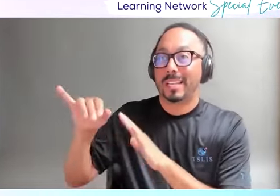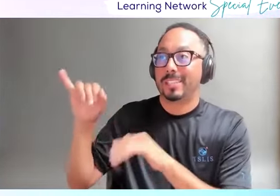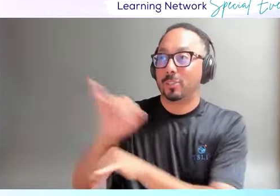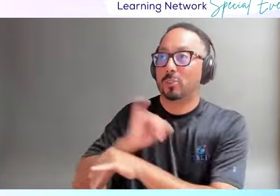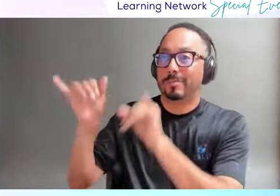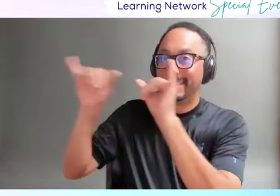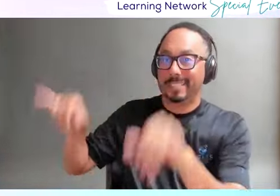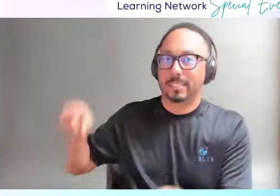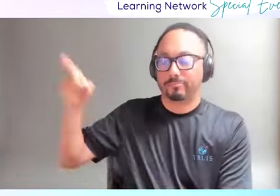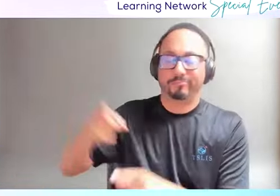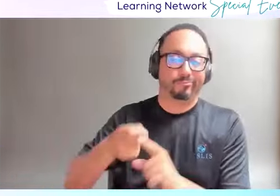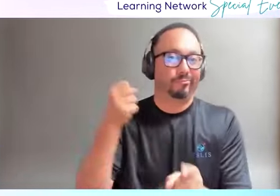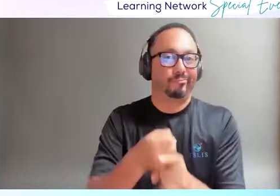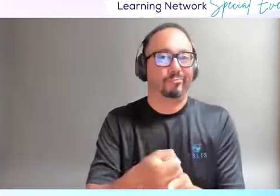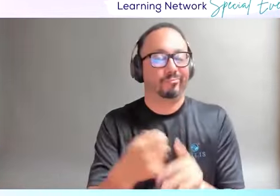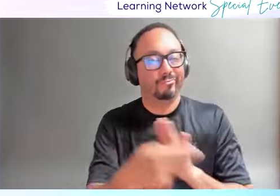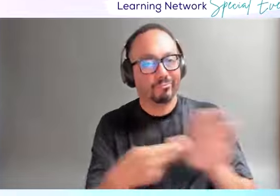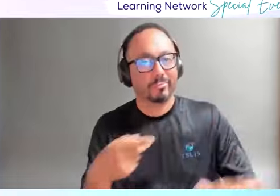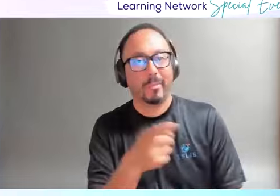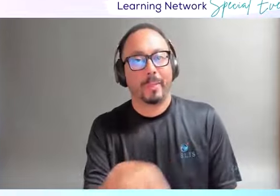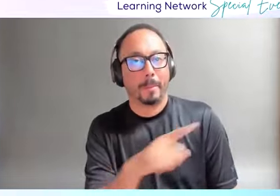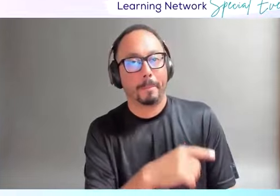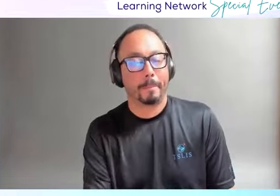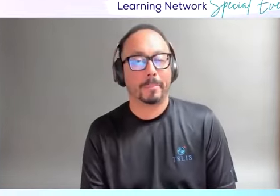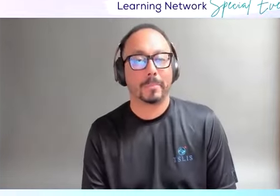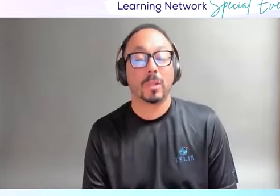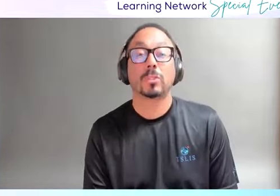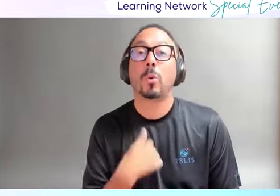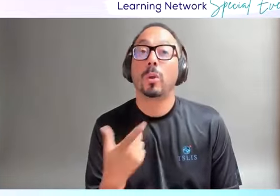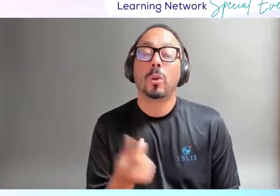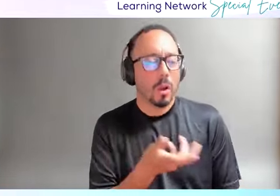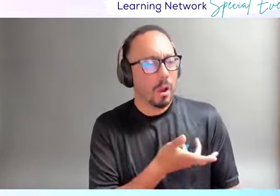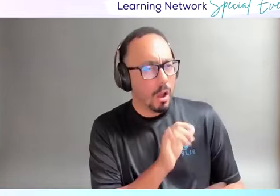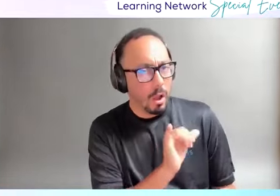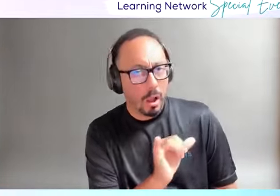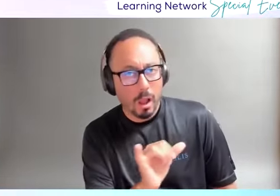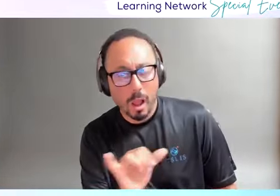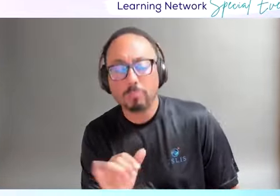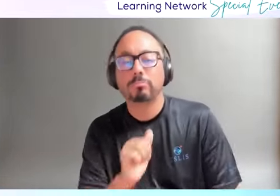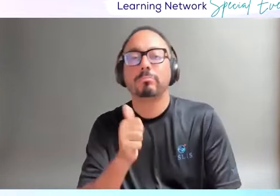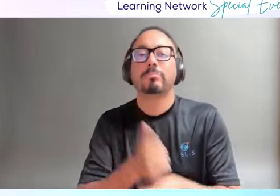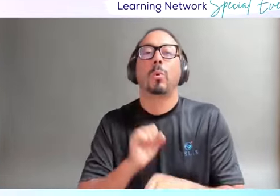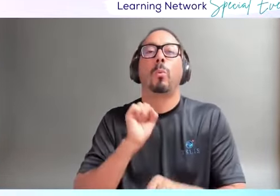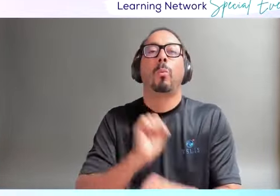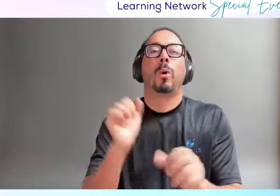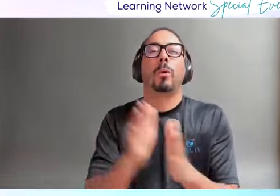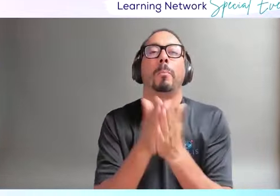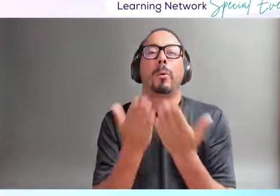us to a place where we created this workbook where we included some exercises for staff members to